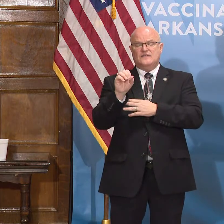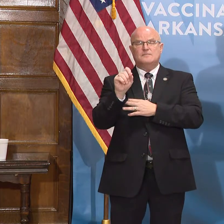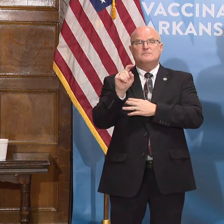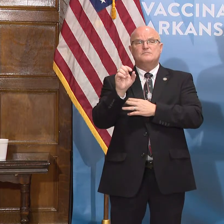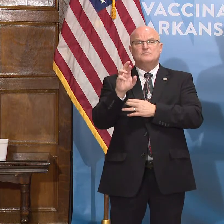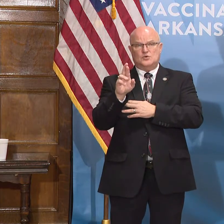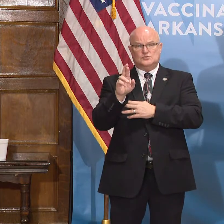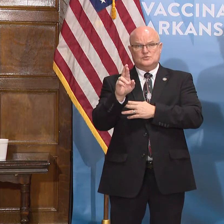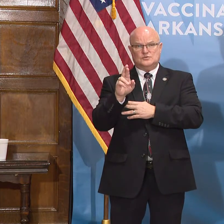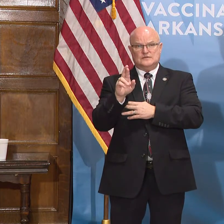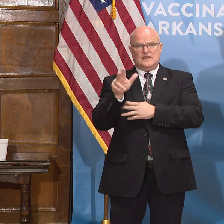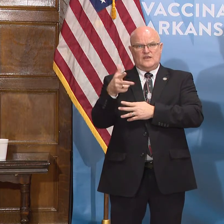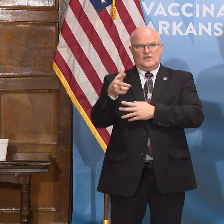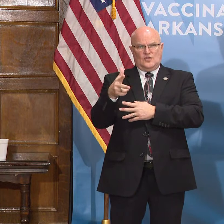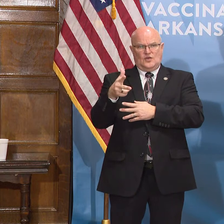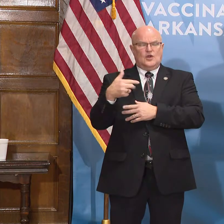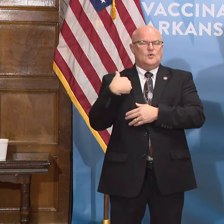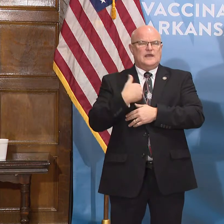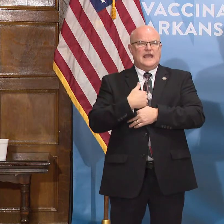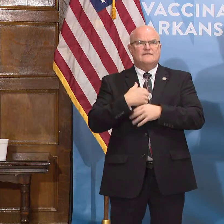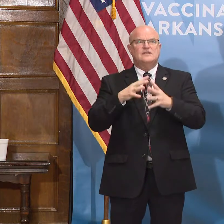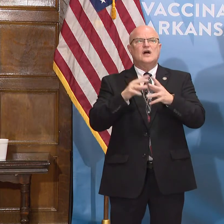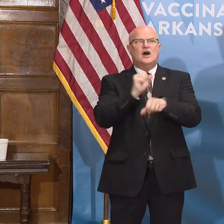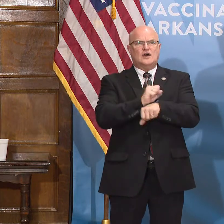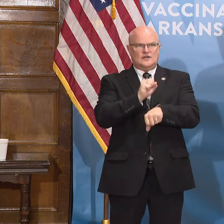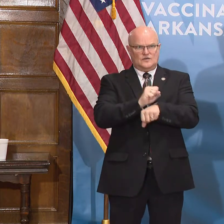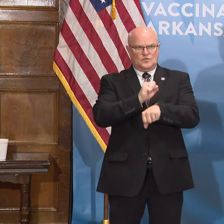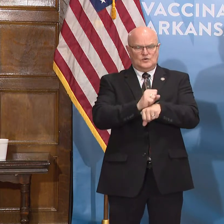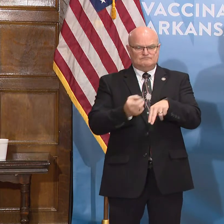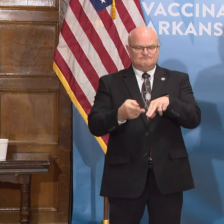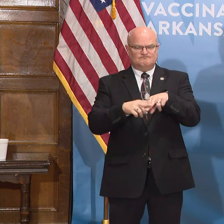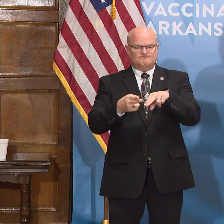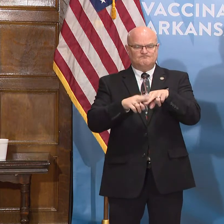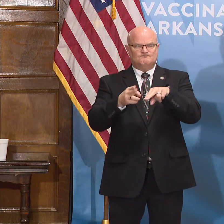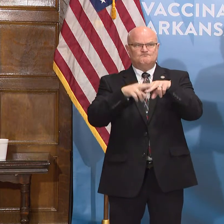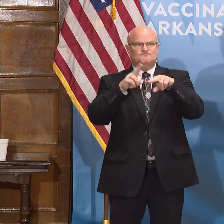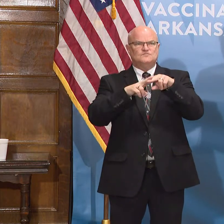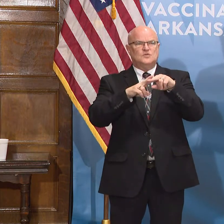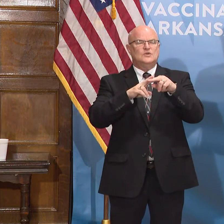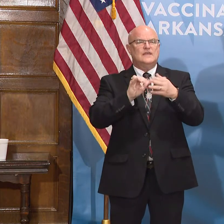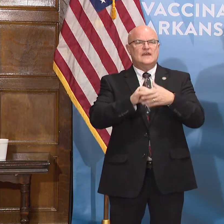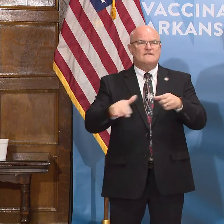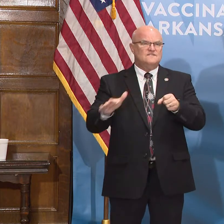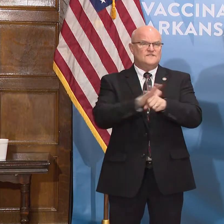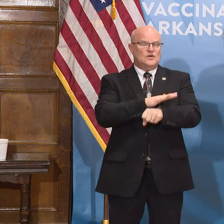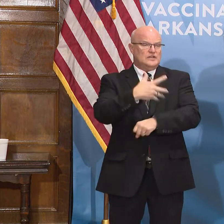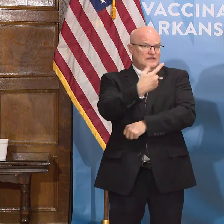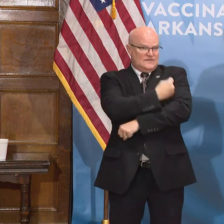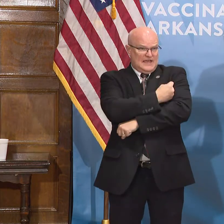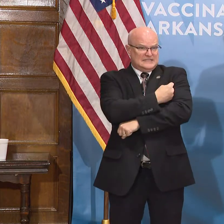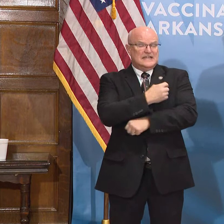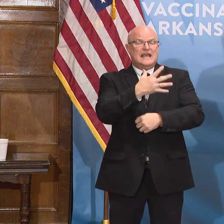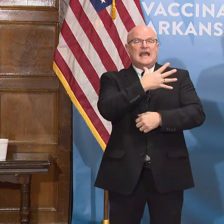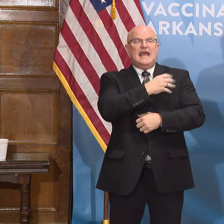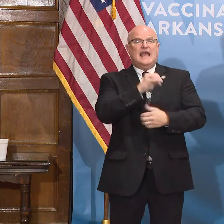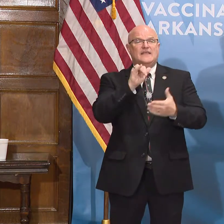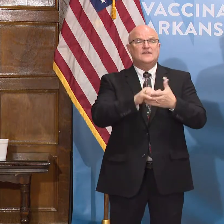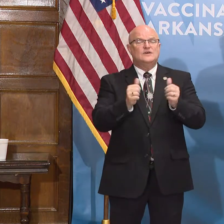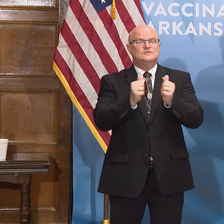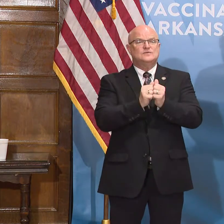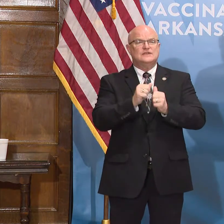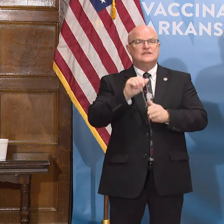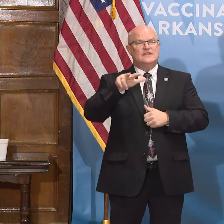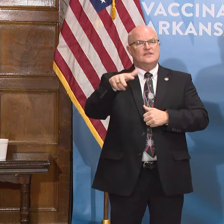dose. And that's where we have a lot of work to do to increase the fully vaccinated and those with the